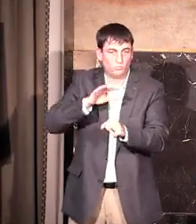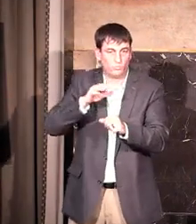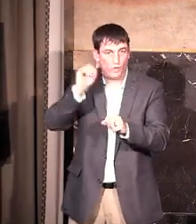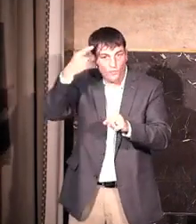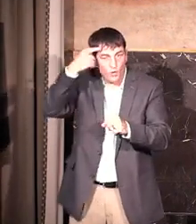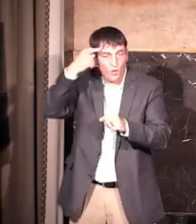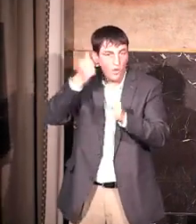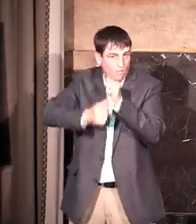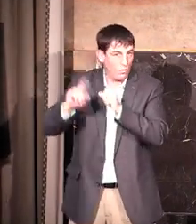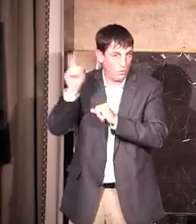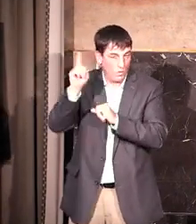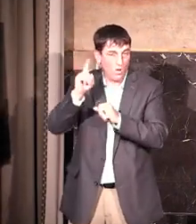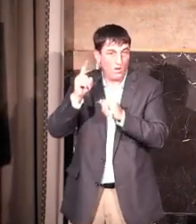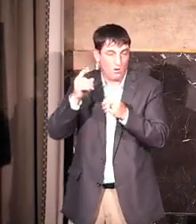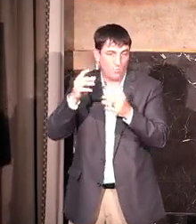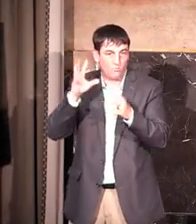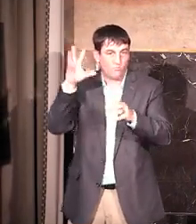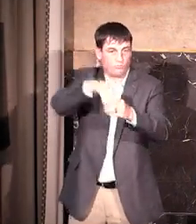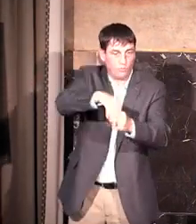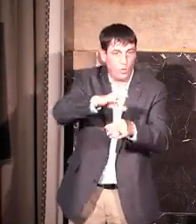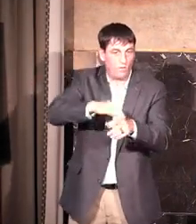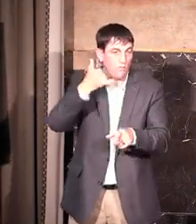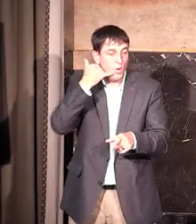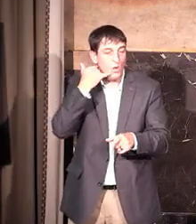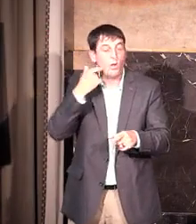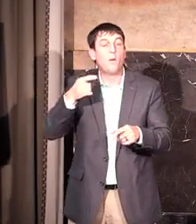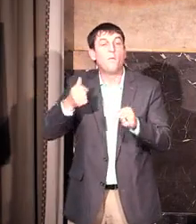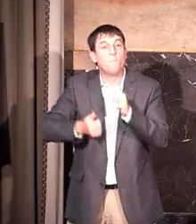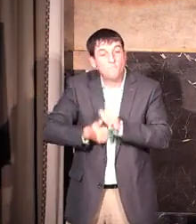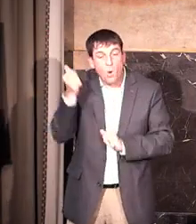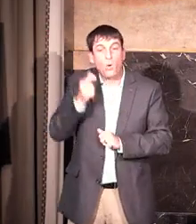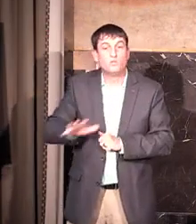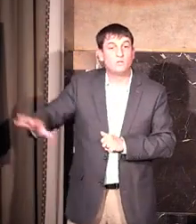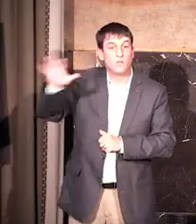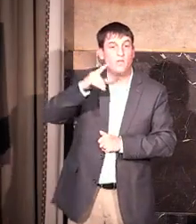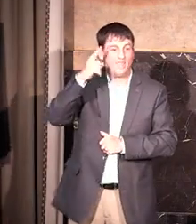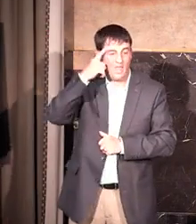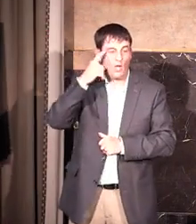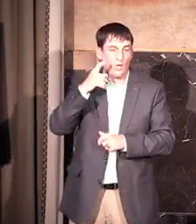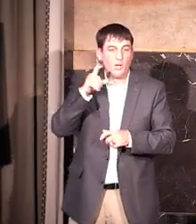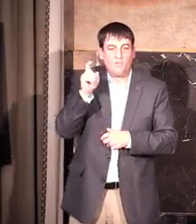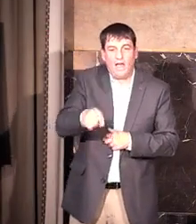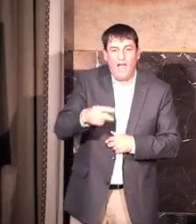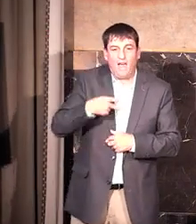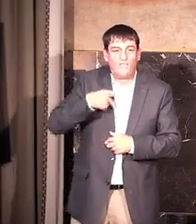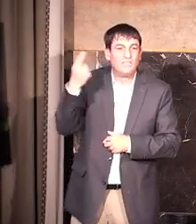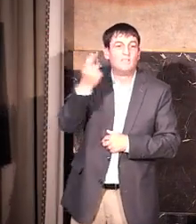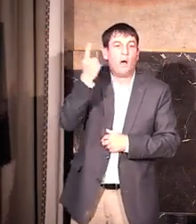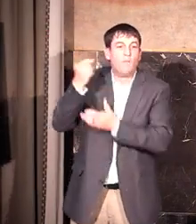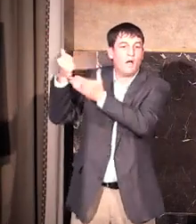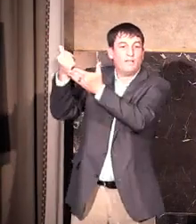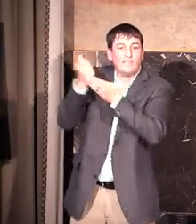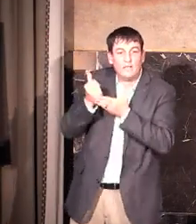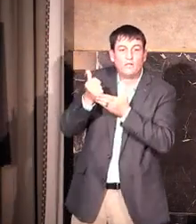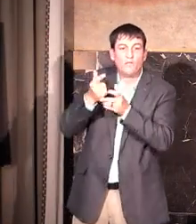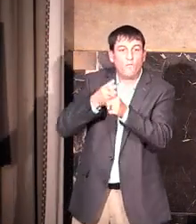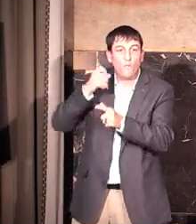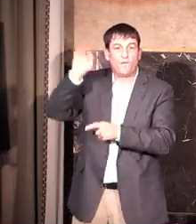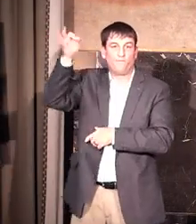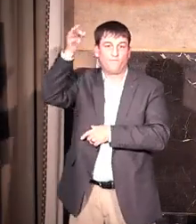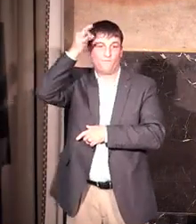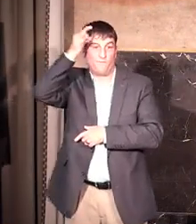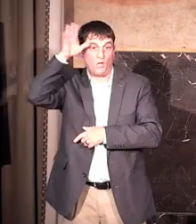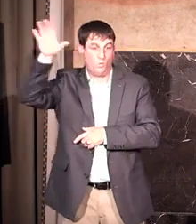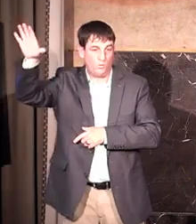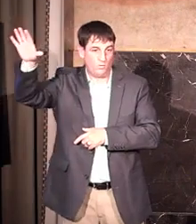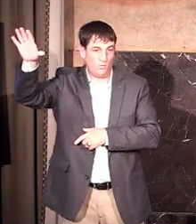state, regardless of party, believes that some assistance is going to be required from the federal government. And one of the ways you could get at